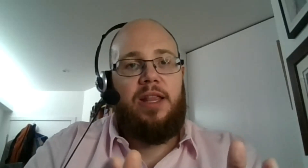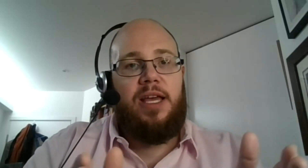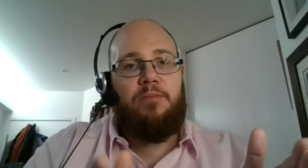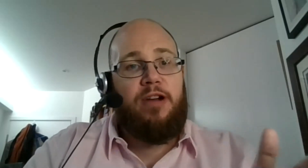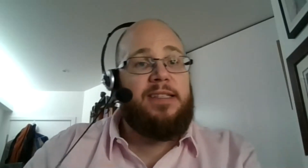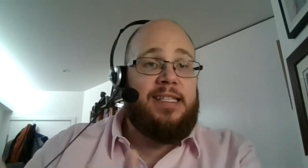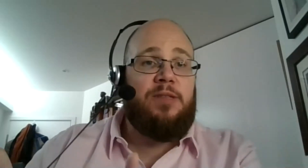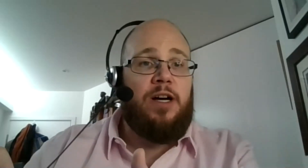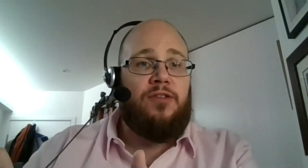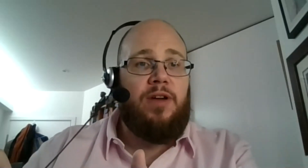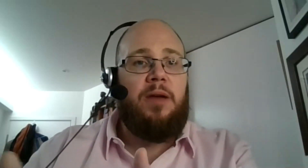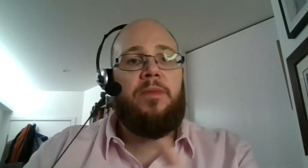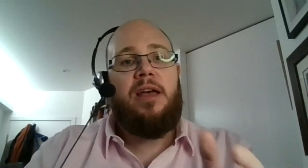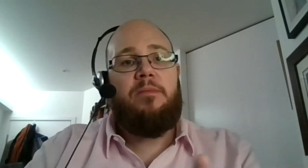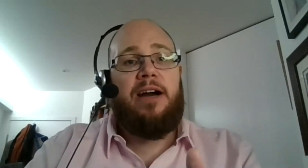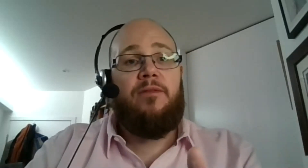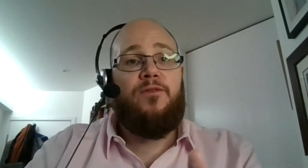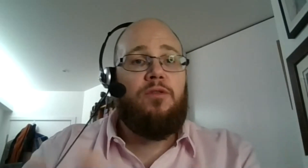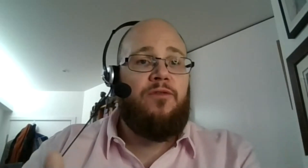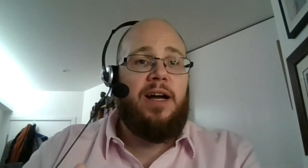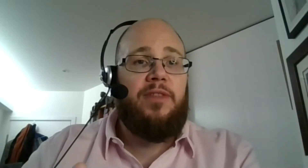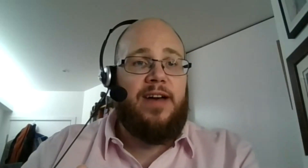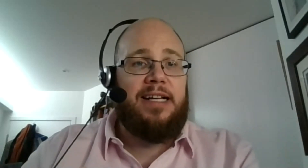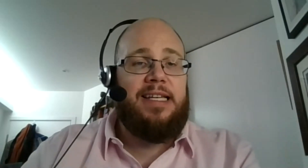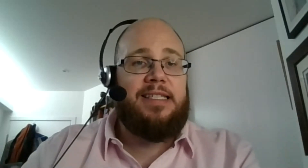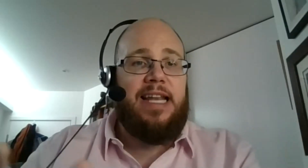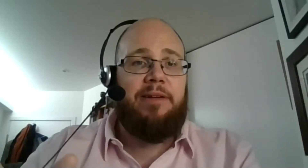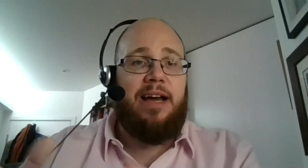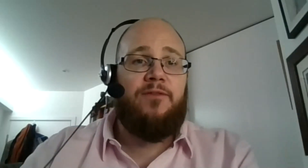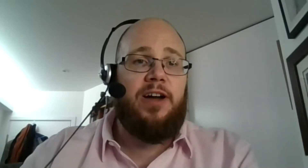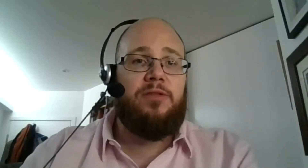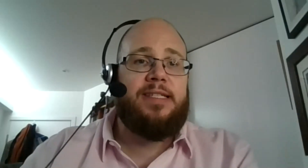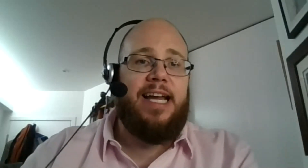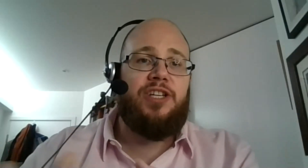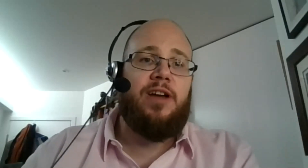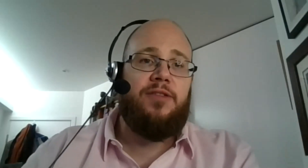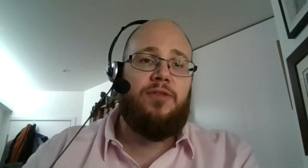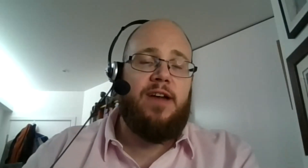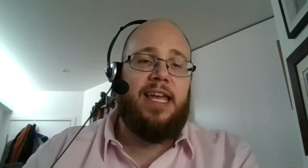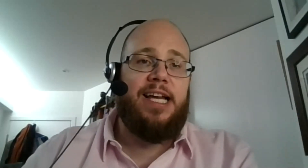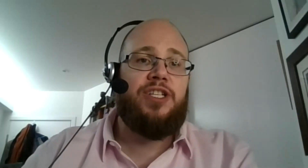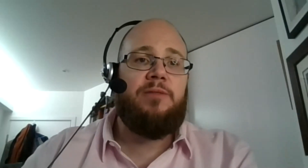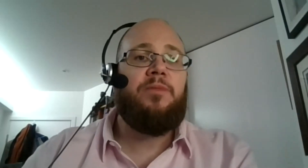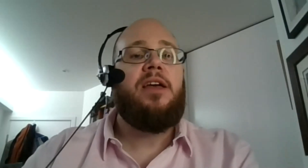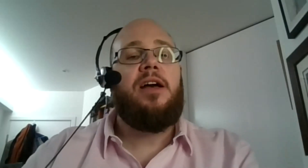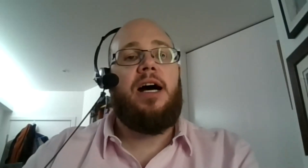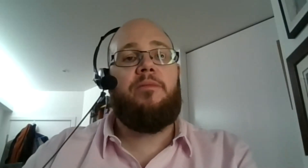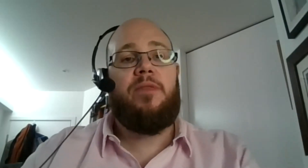the processes work through. About 4 or 5 of the vaccines are now in that final stage of going through regulation. They